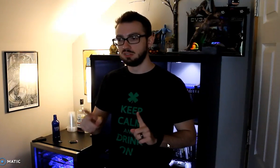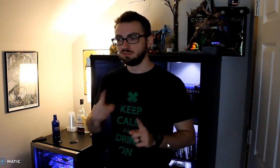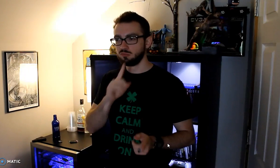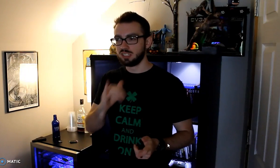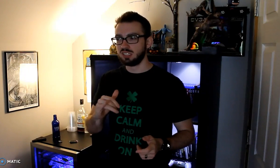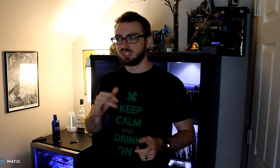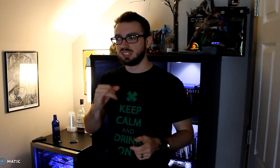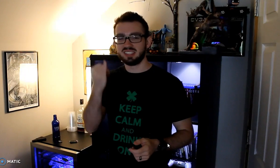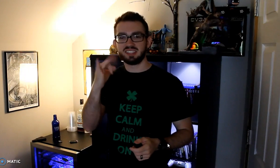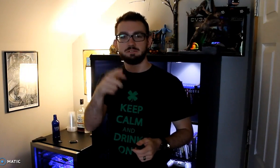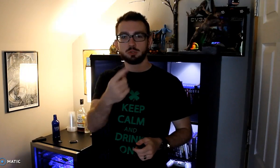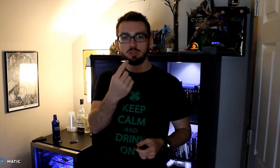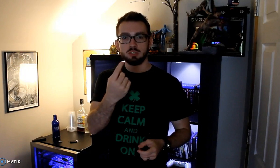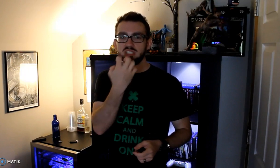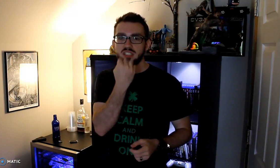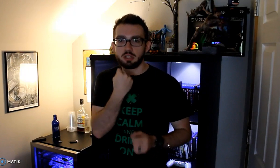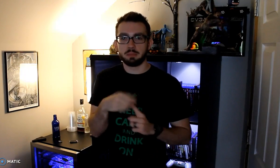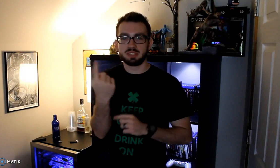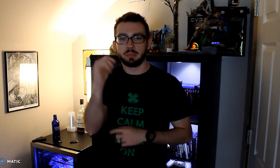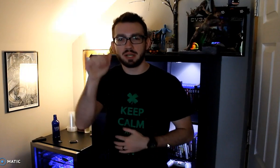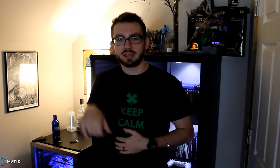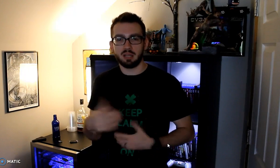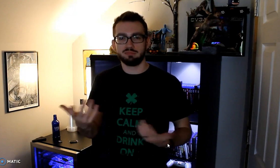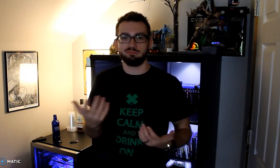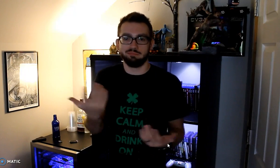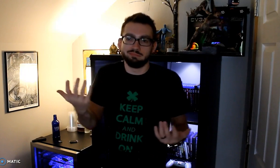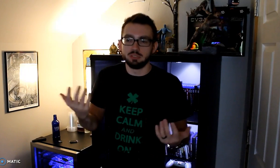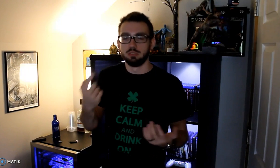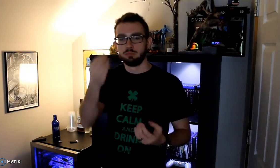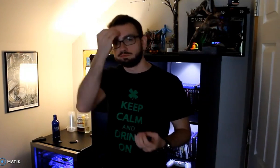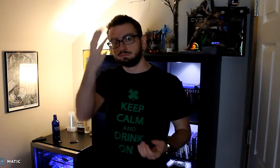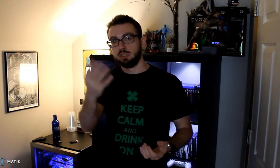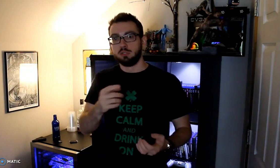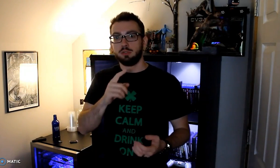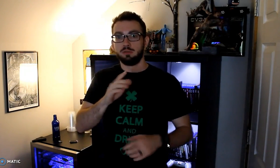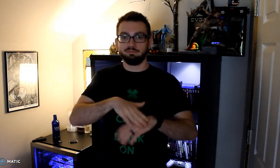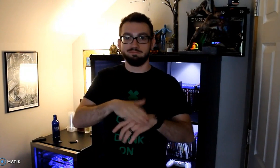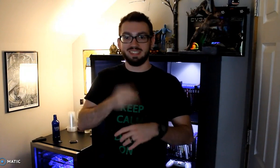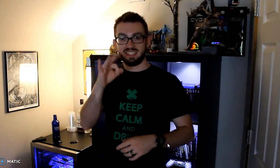runs fine. It didn't really damage that, but if you want something that's really nice, maybe think about